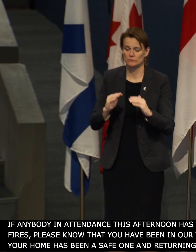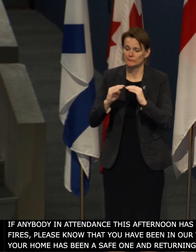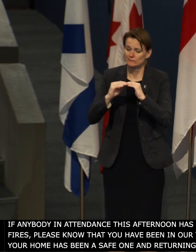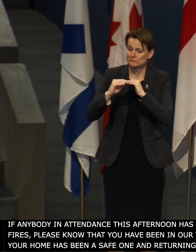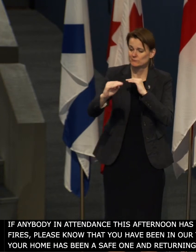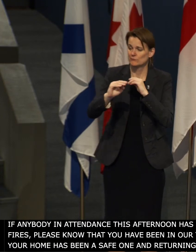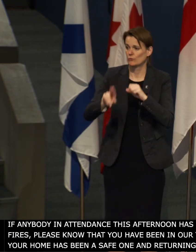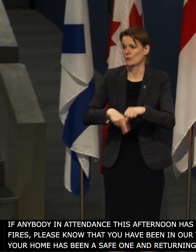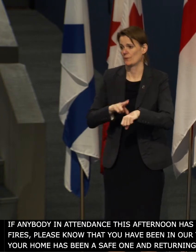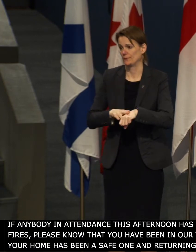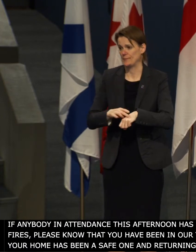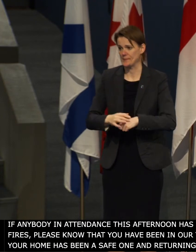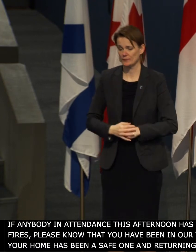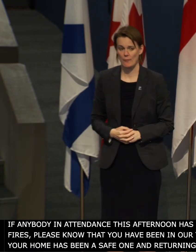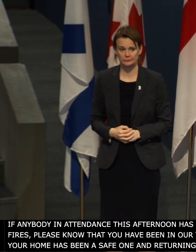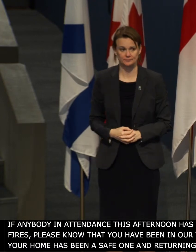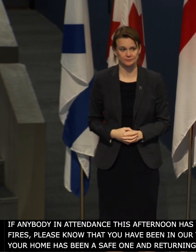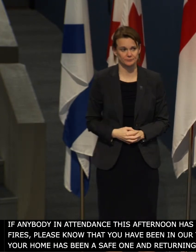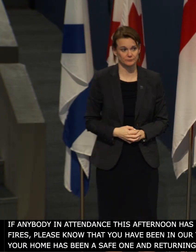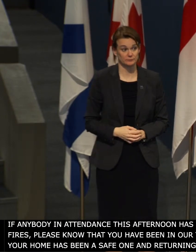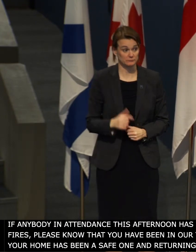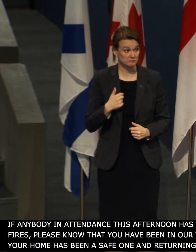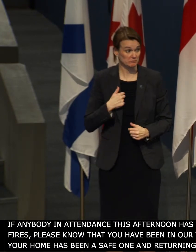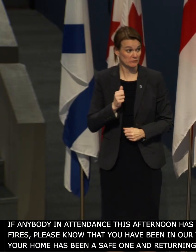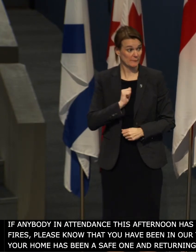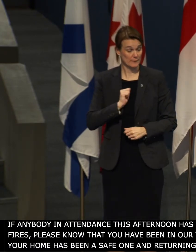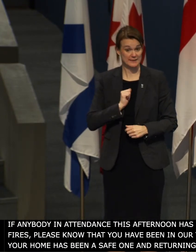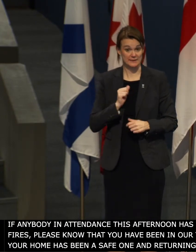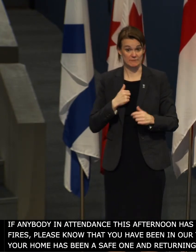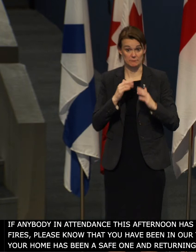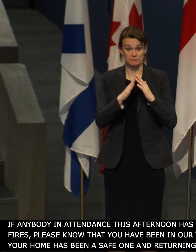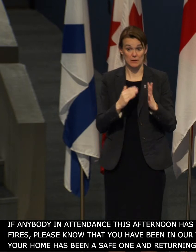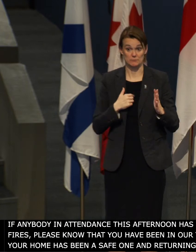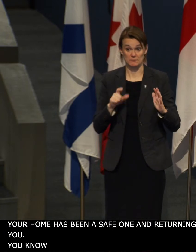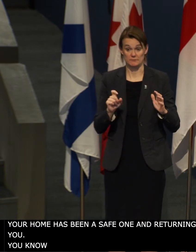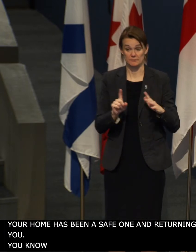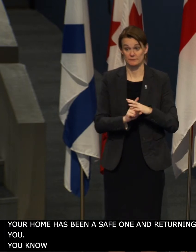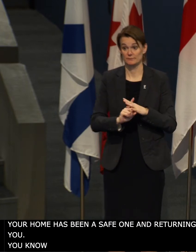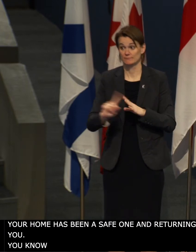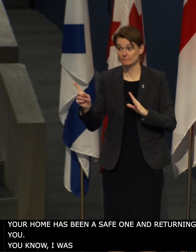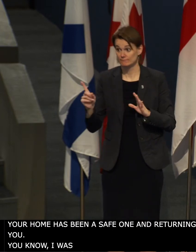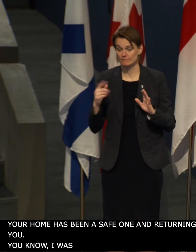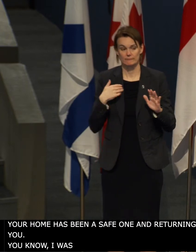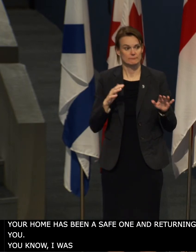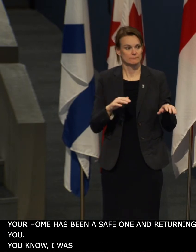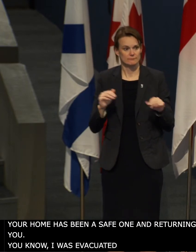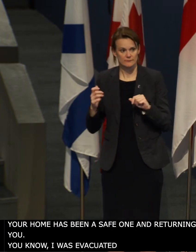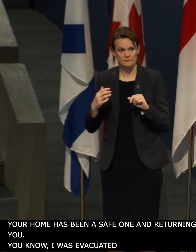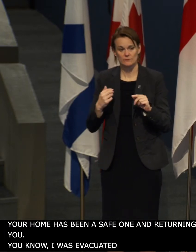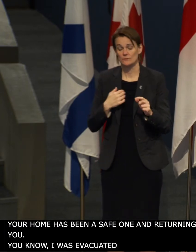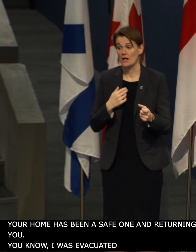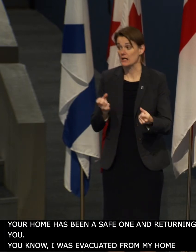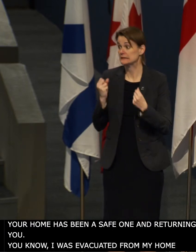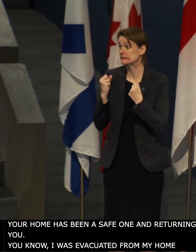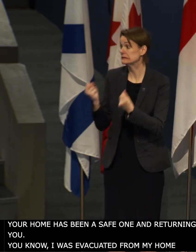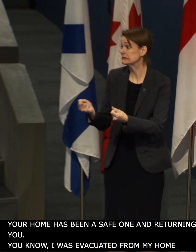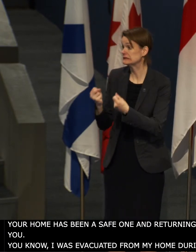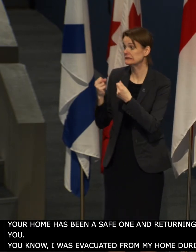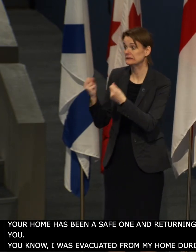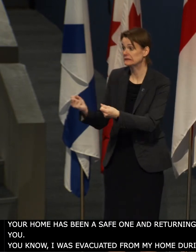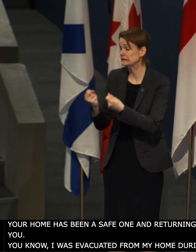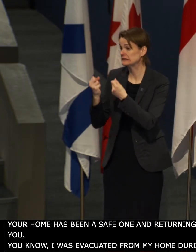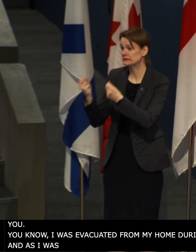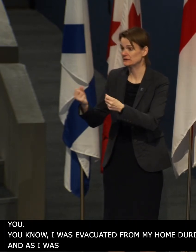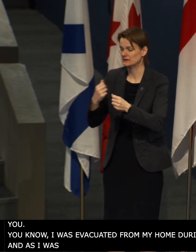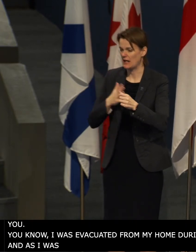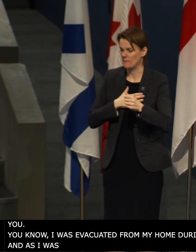you. You know, I was evacuated from my home during the fires, and as I was driving away from my